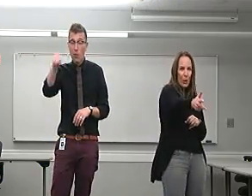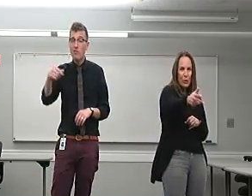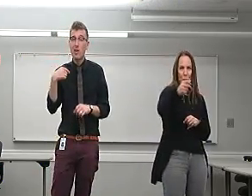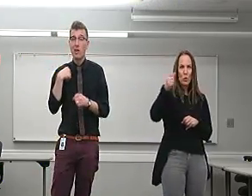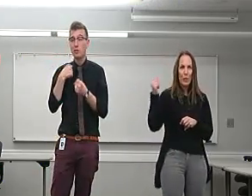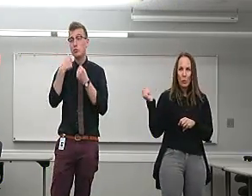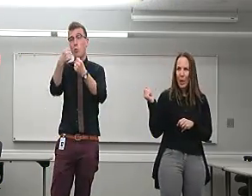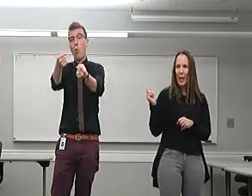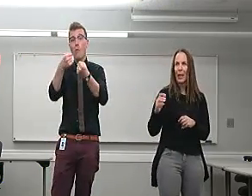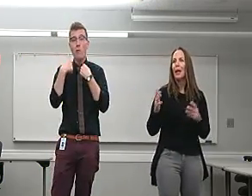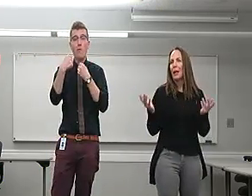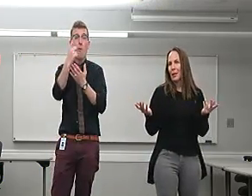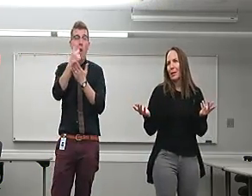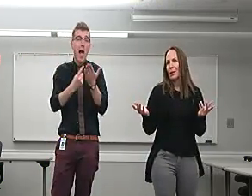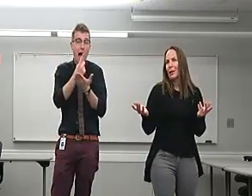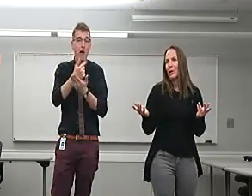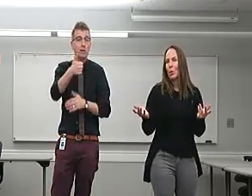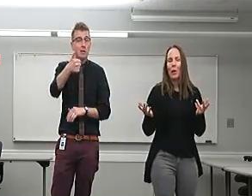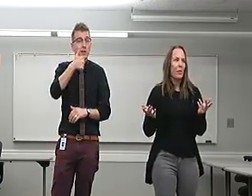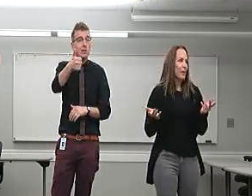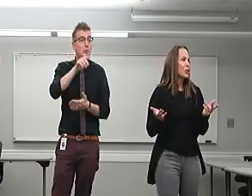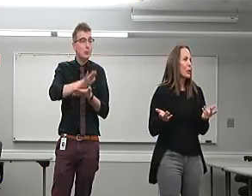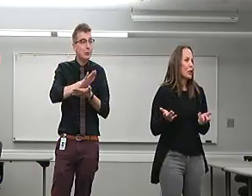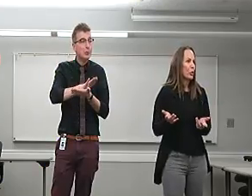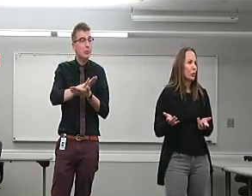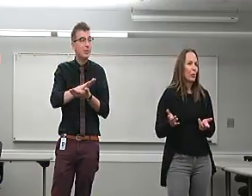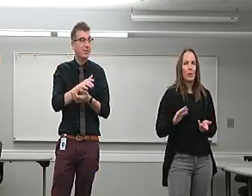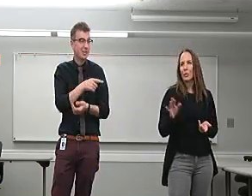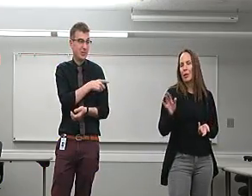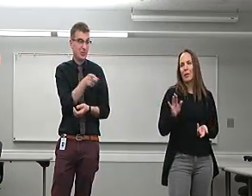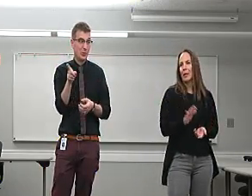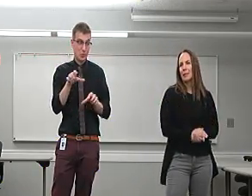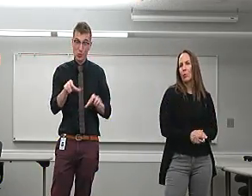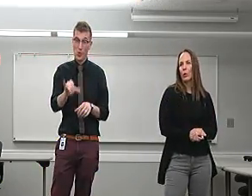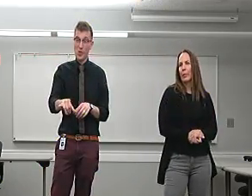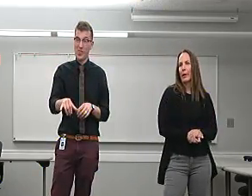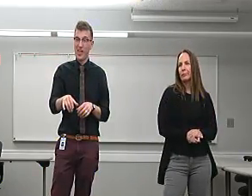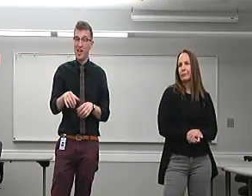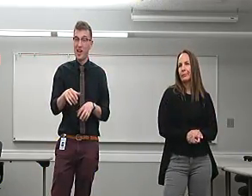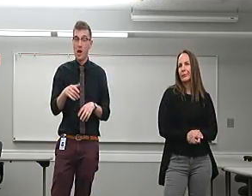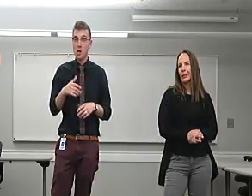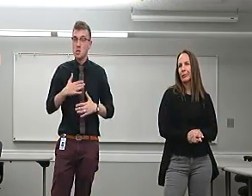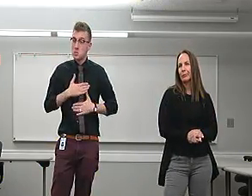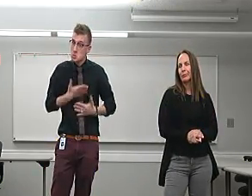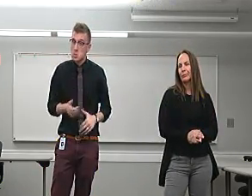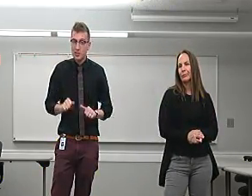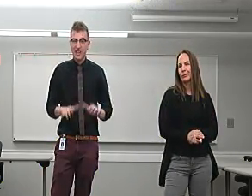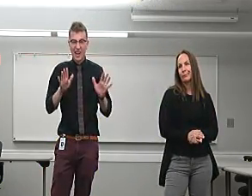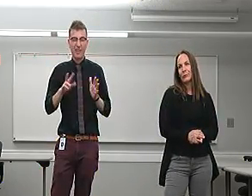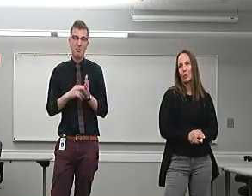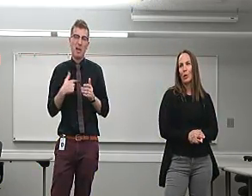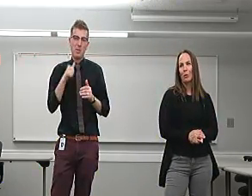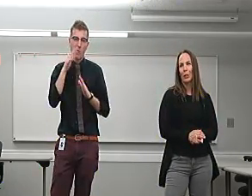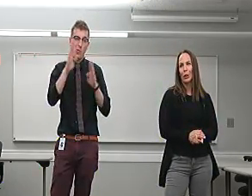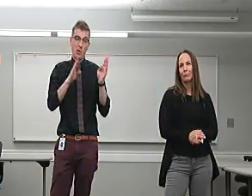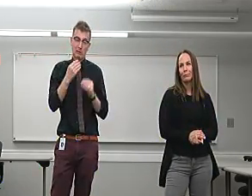way. What the things we do, those are not the kids I'm worried about. So, spoiler alert,